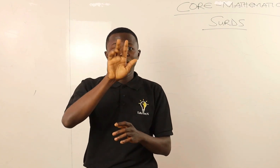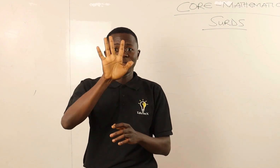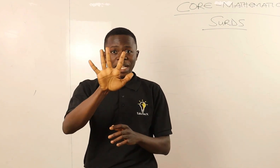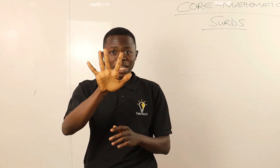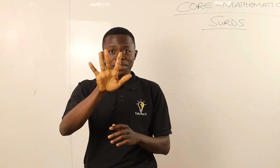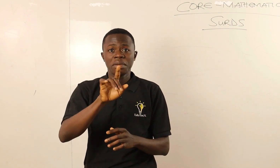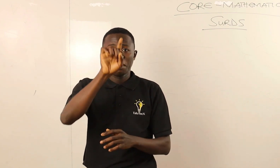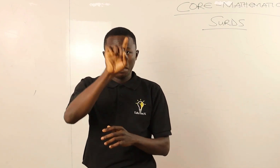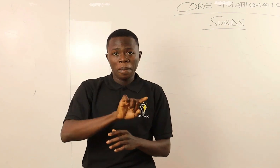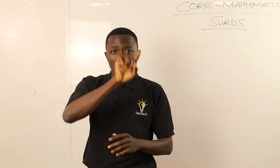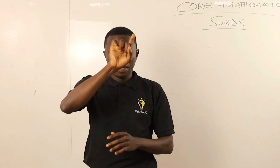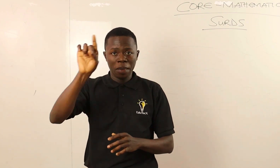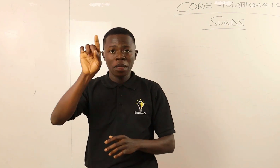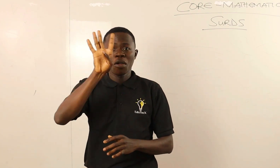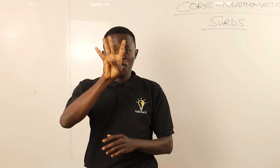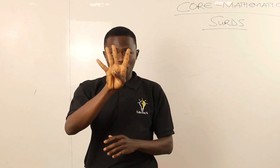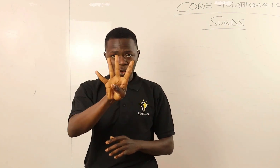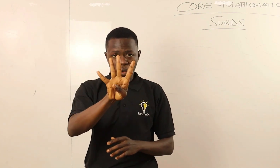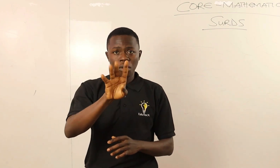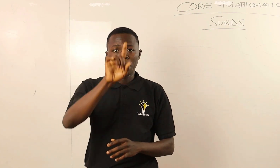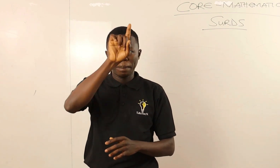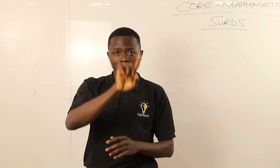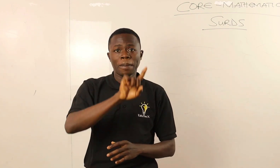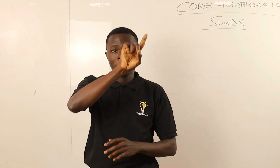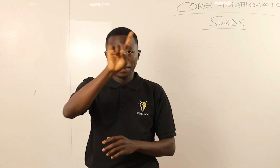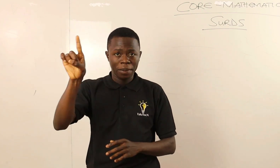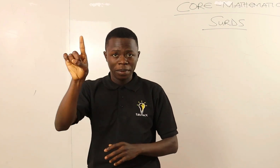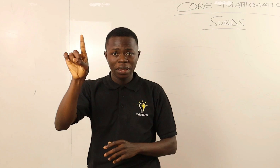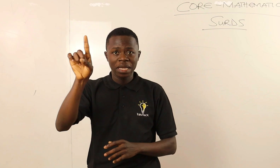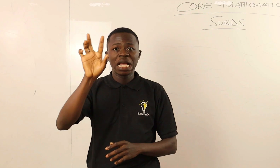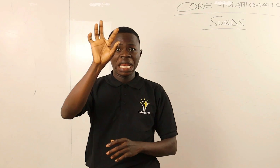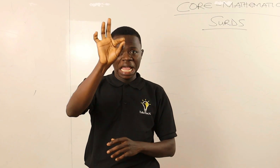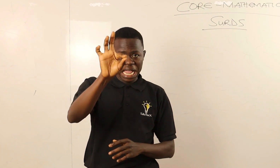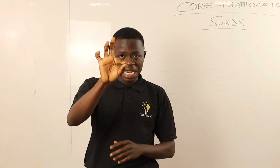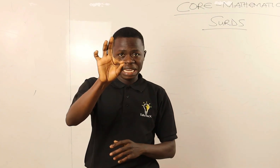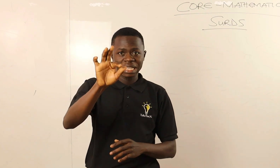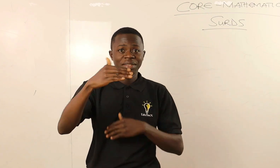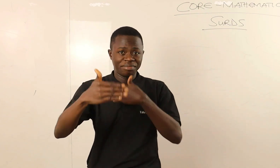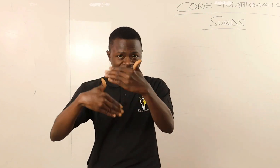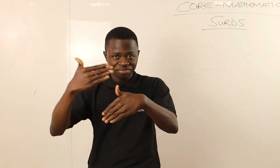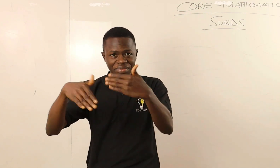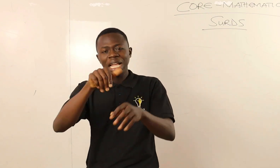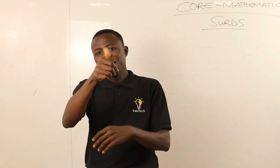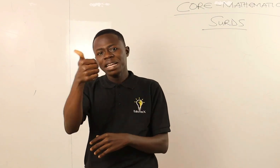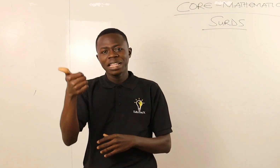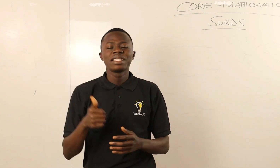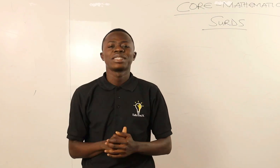sign can give us whole numbers. So for instance, we have the square root of 4 being 2, the square root of 9